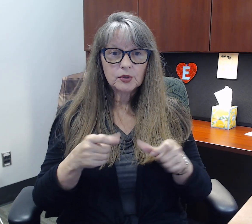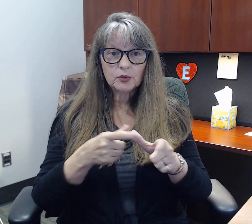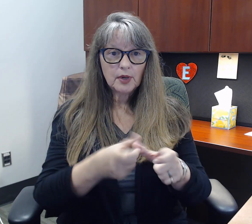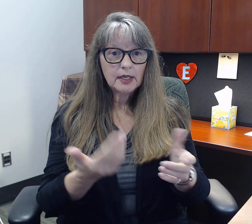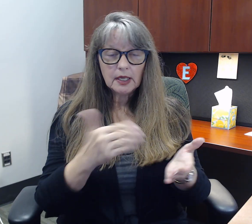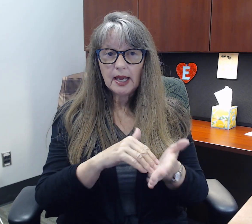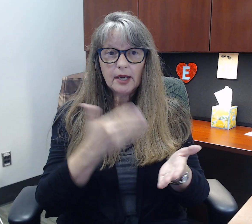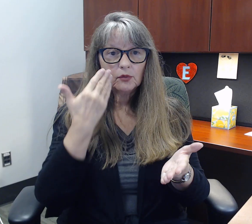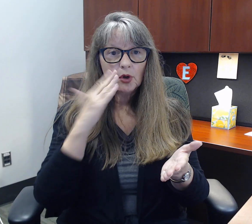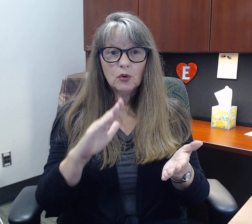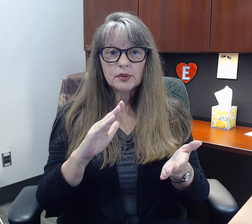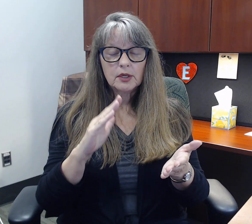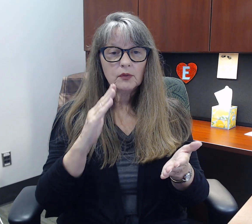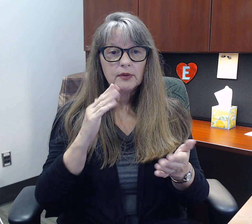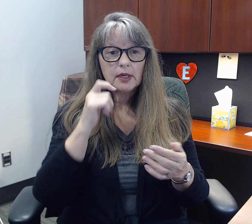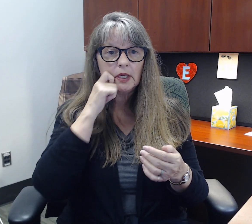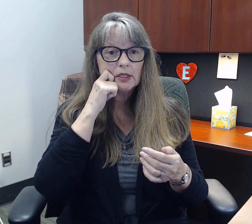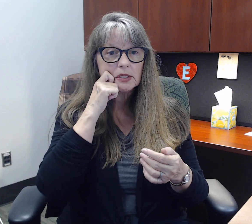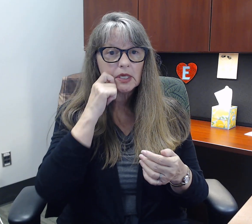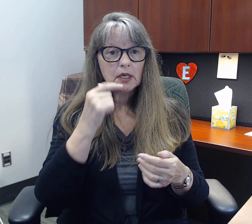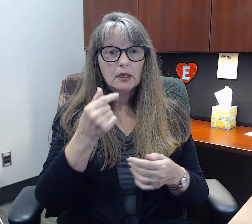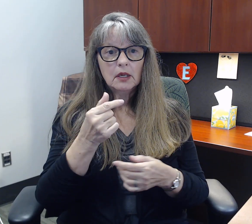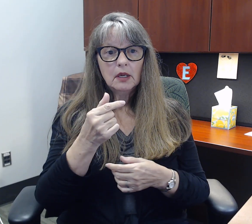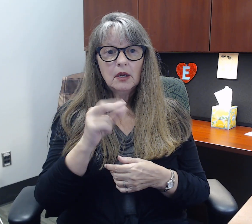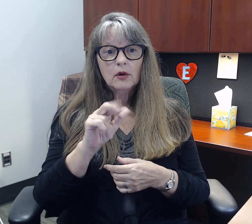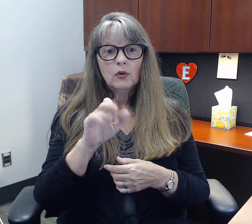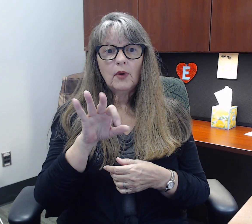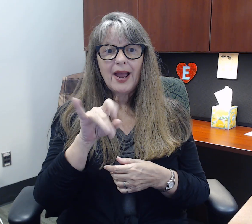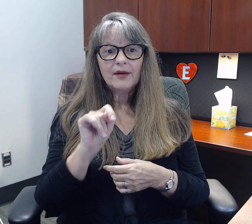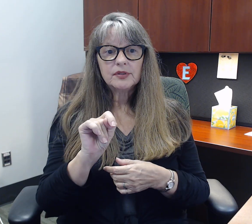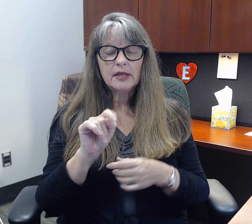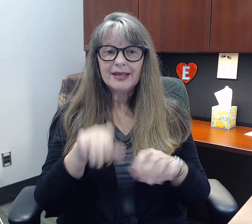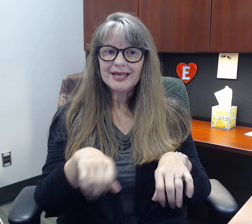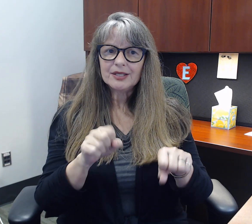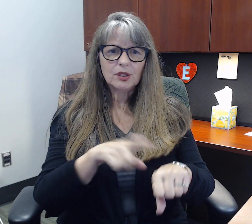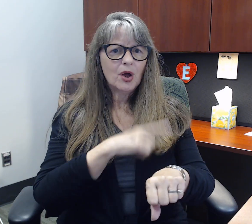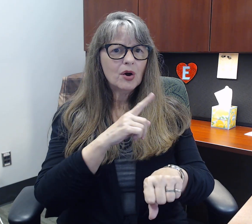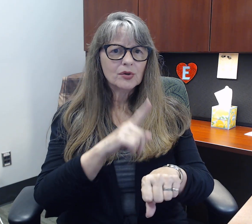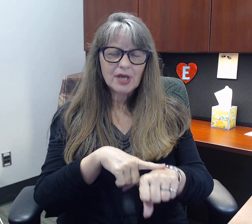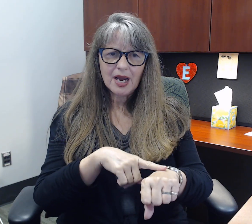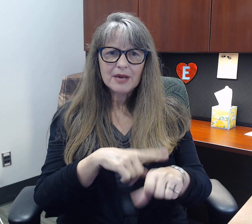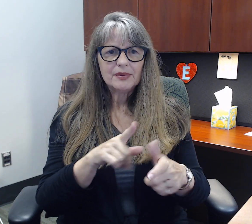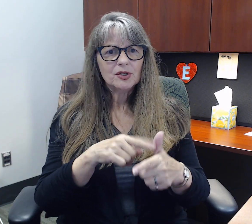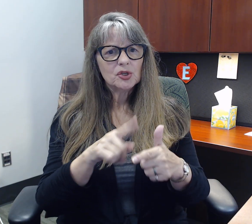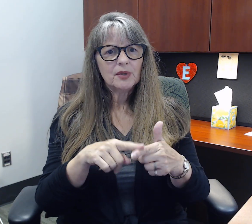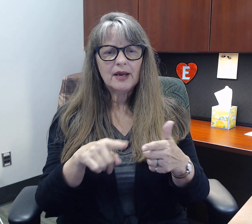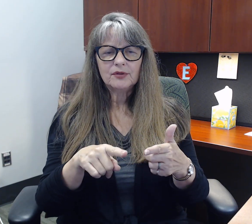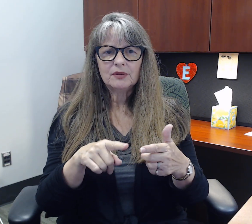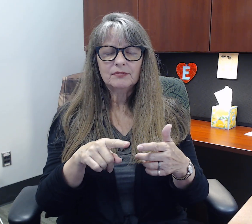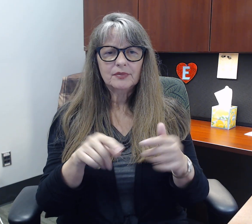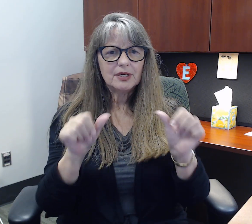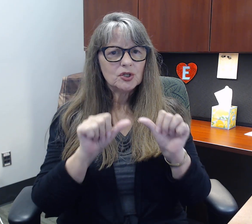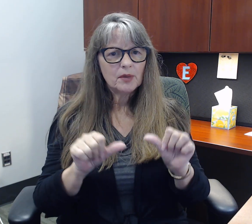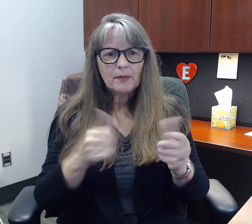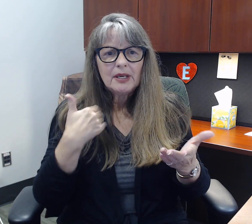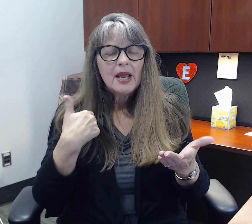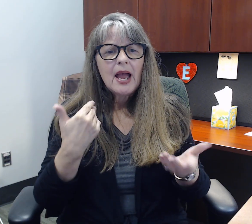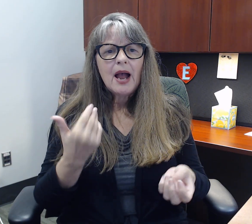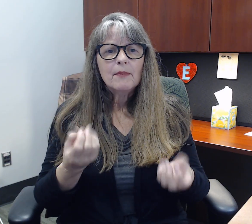run again, I don't know, because I know that they need skin grafts, and that takes a long time. And then she would have to get in shape. I mean, how much?